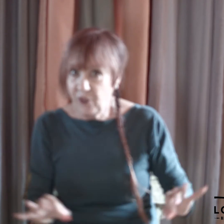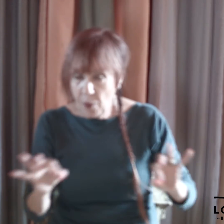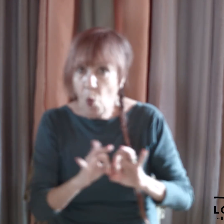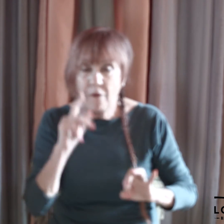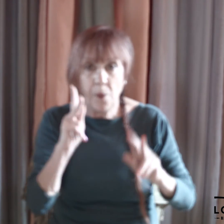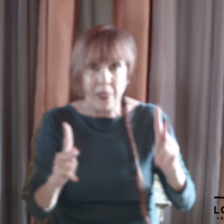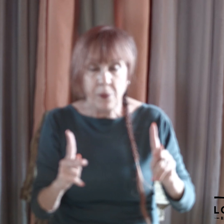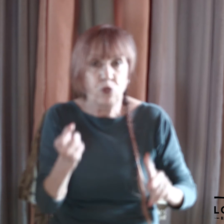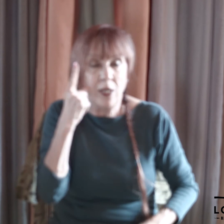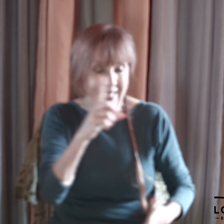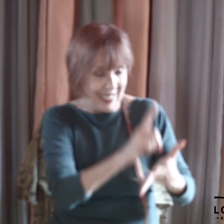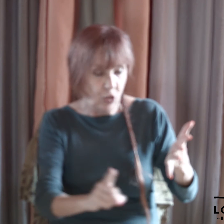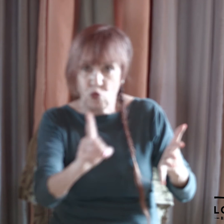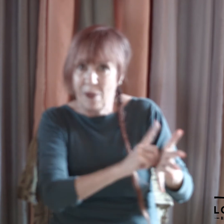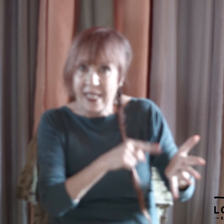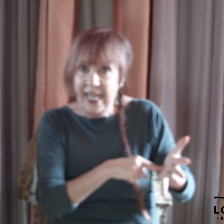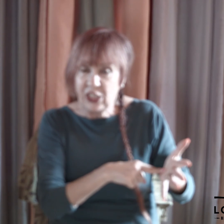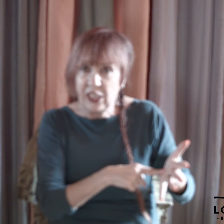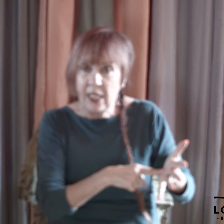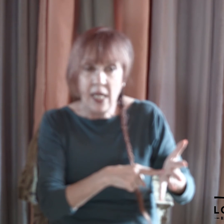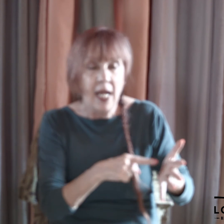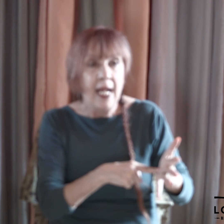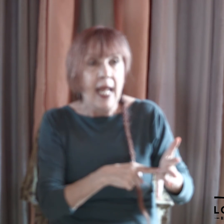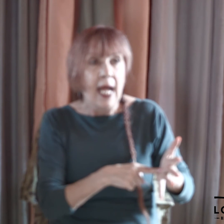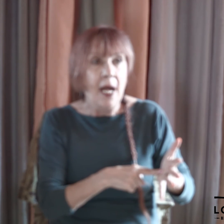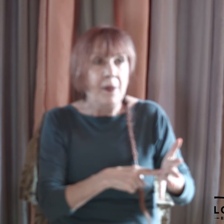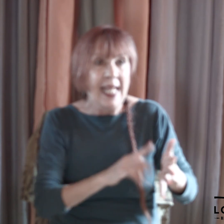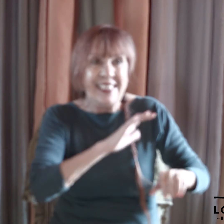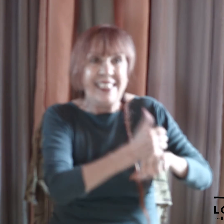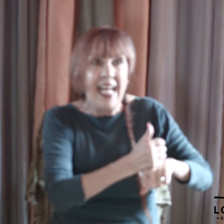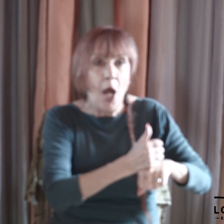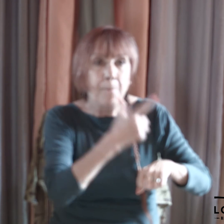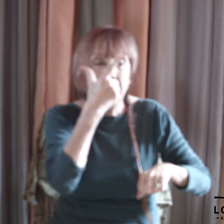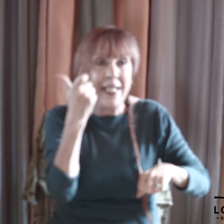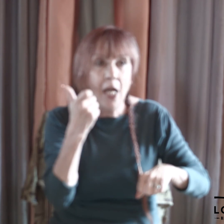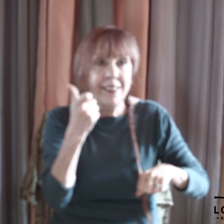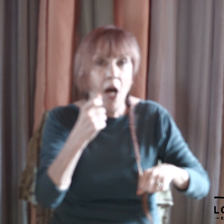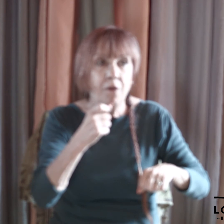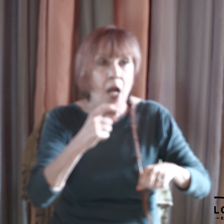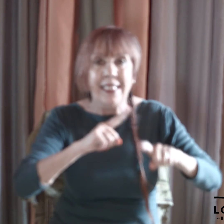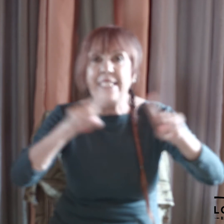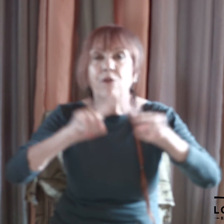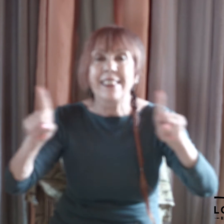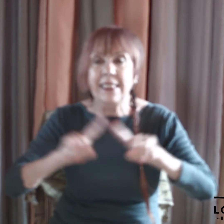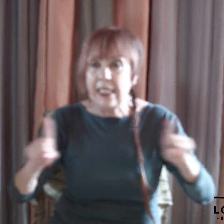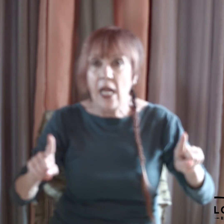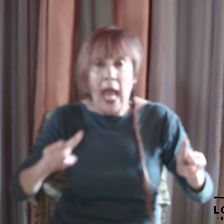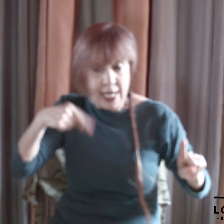to understand that discrimination is sort of invented out of differences. And it only works for the people who say,